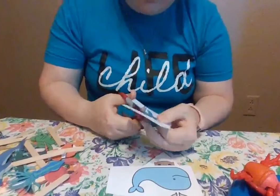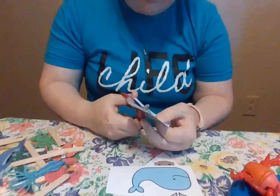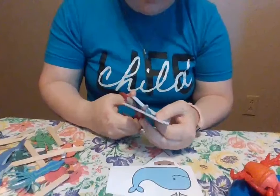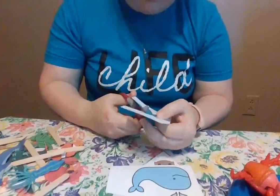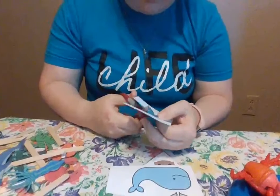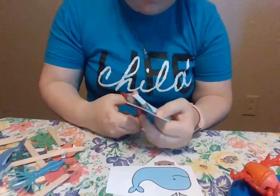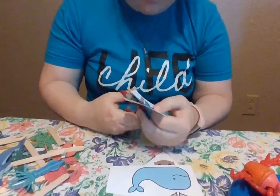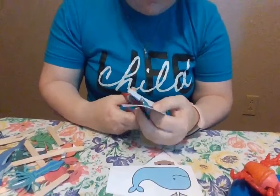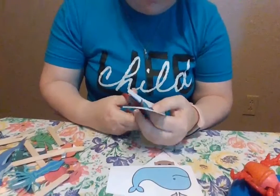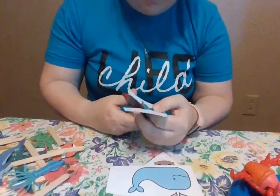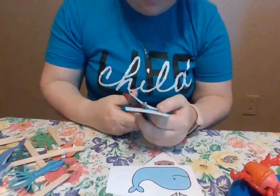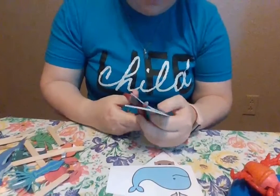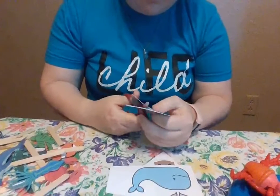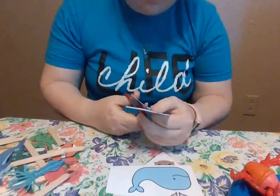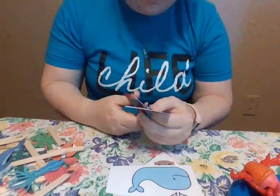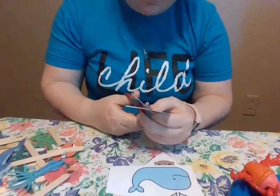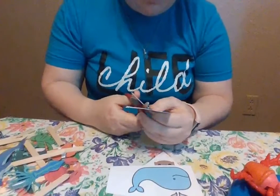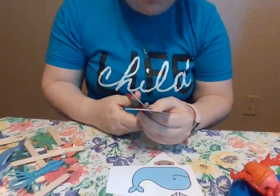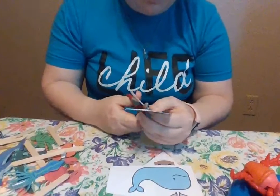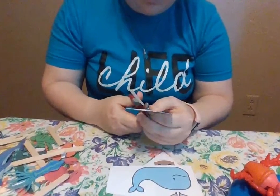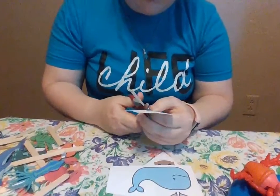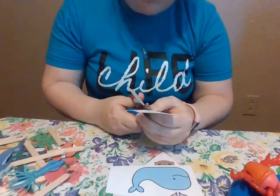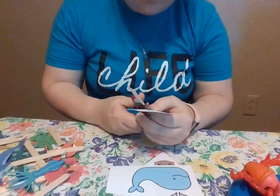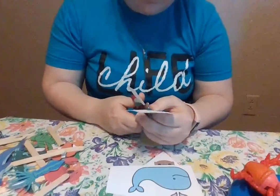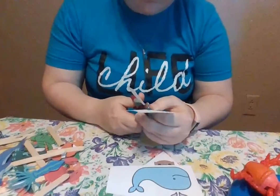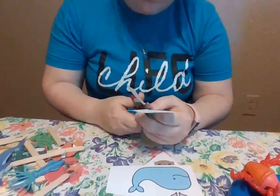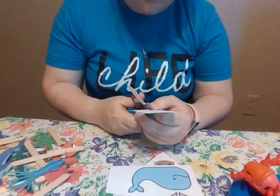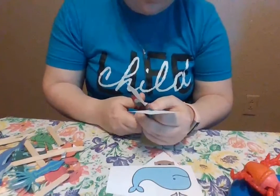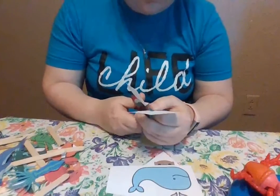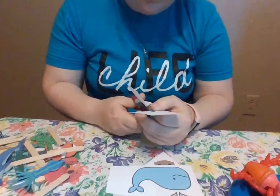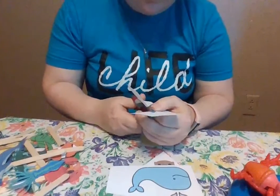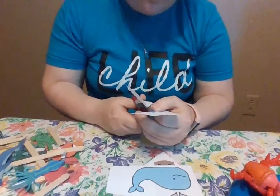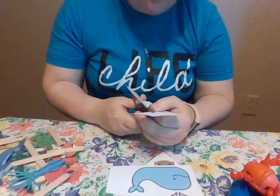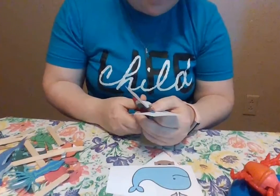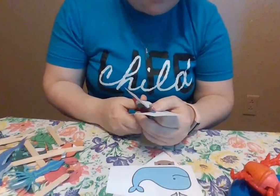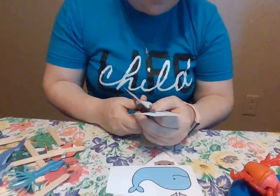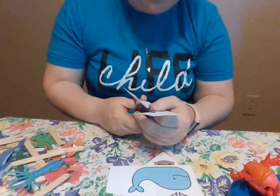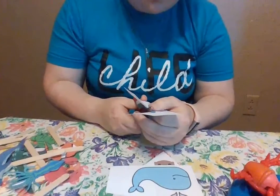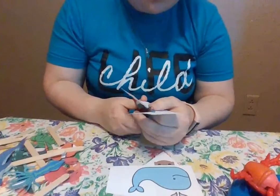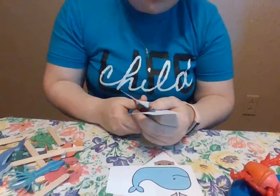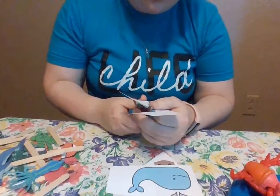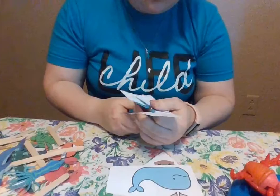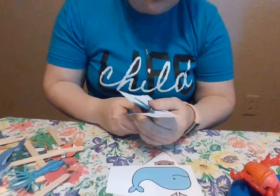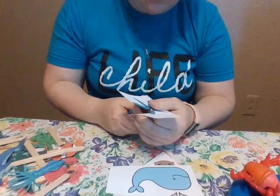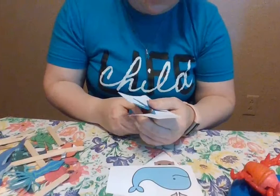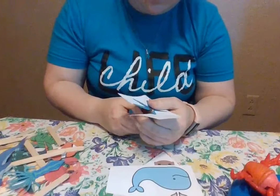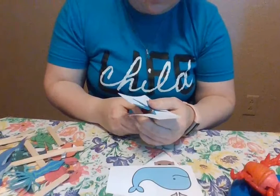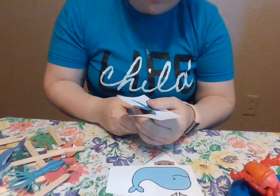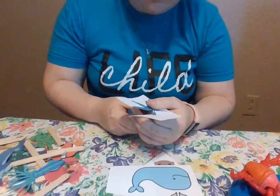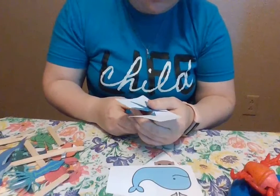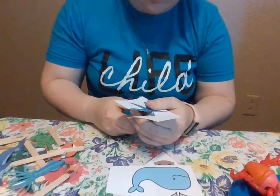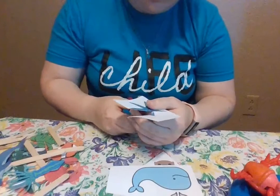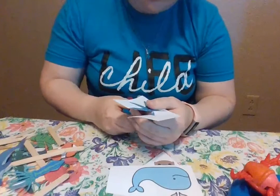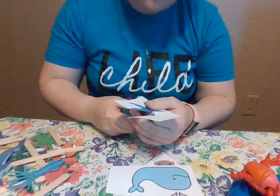probably only going to have time to cut out one of them, maybe two. Maybe I can cut out the whale as